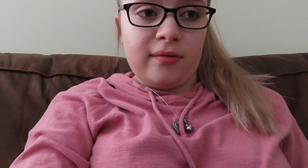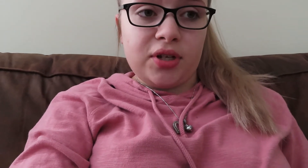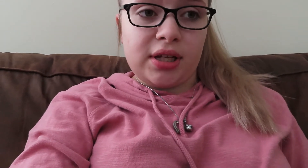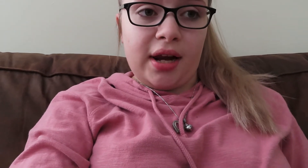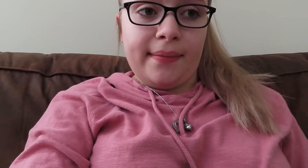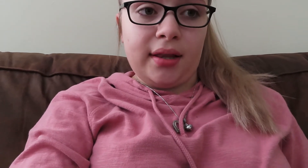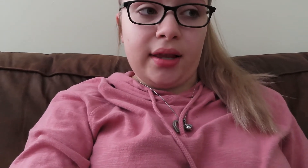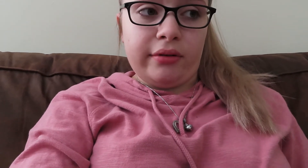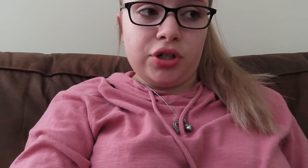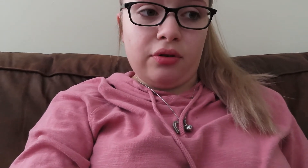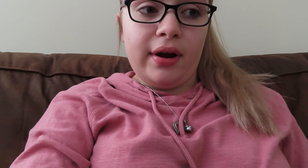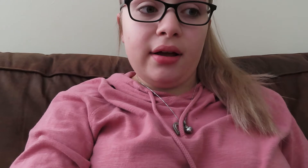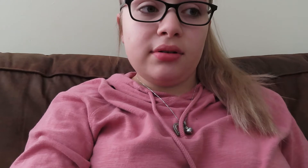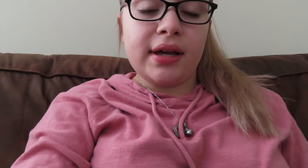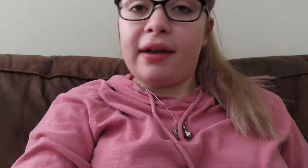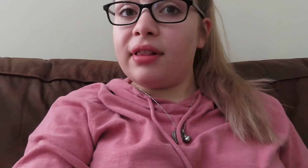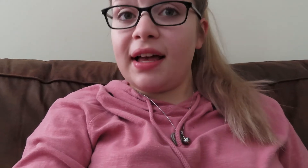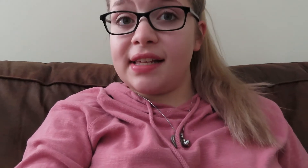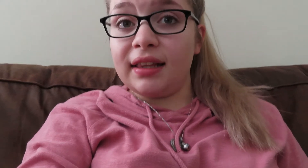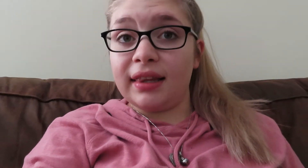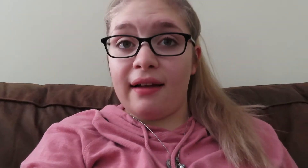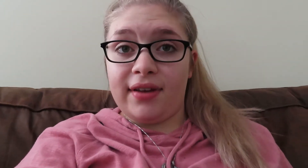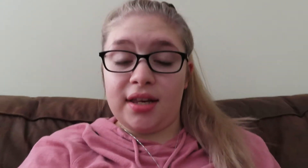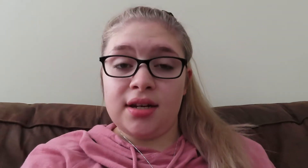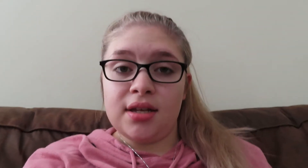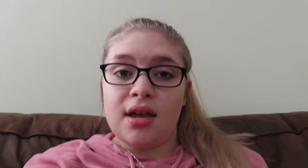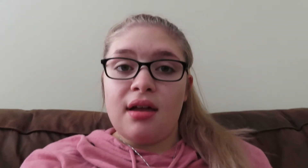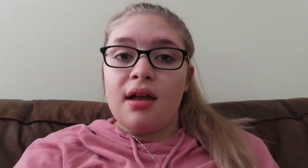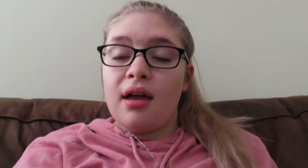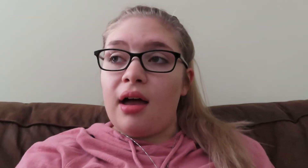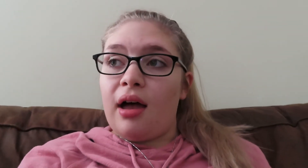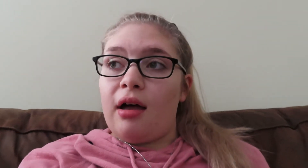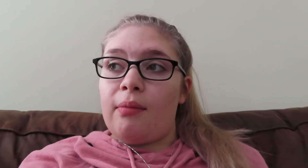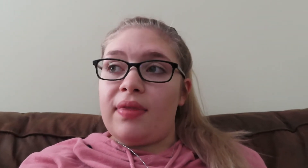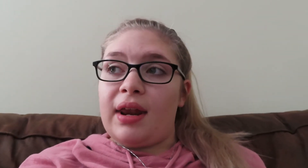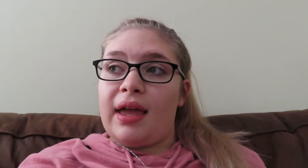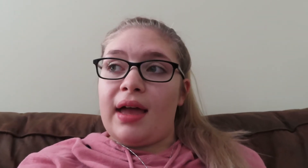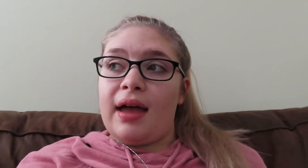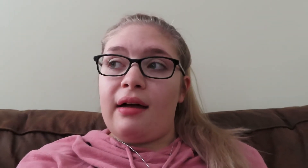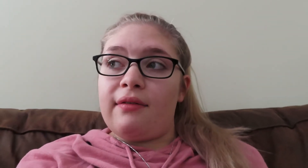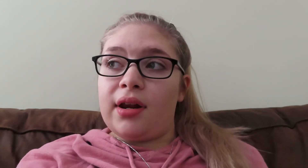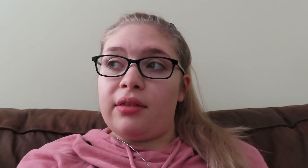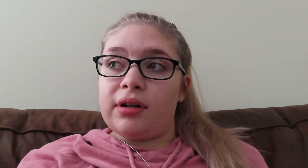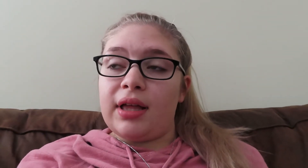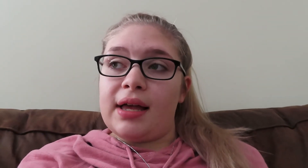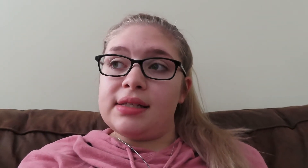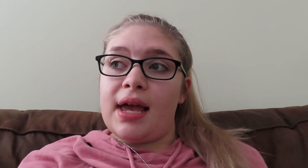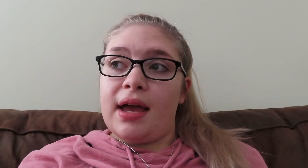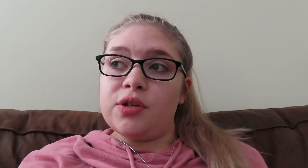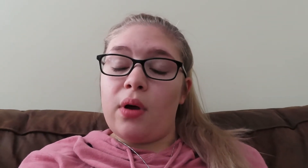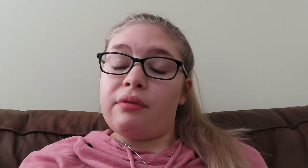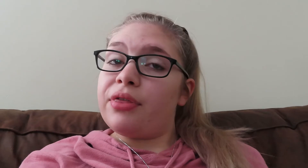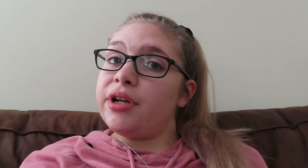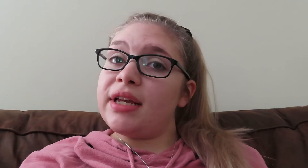i've just kind of been lounging around i have class at 11 um and then i have another class at 12 30